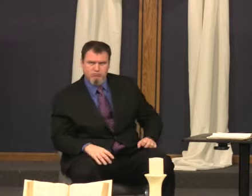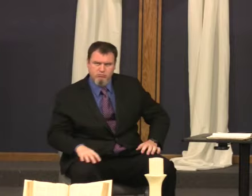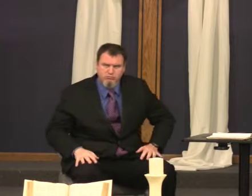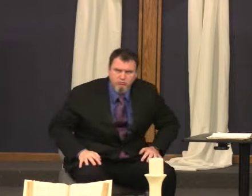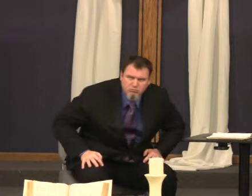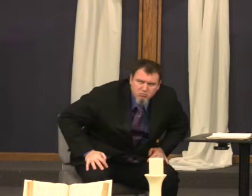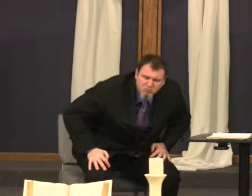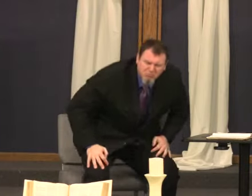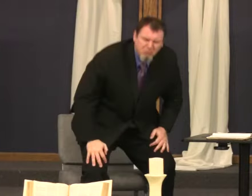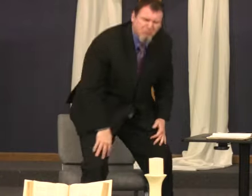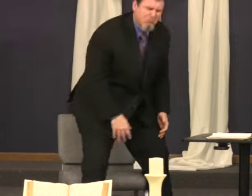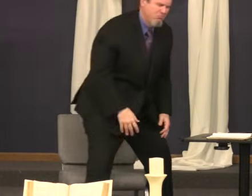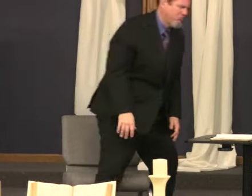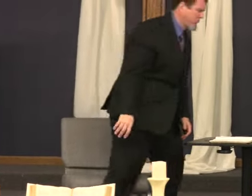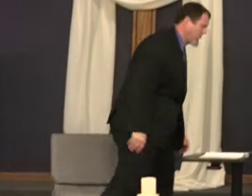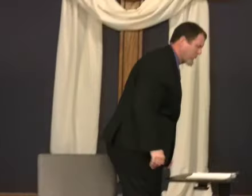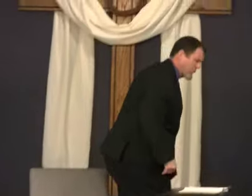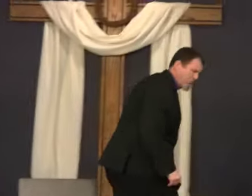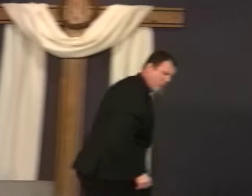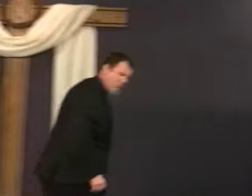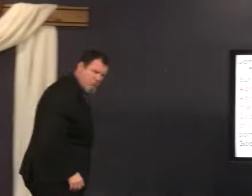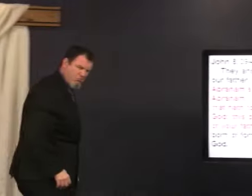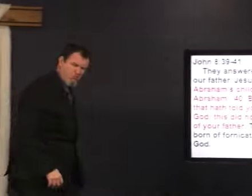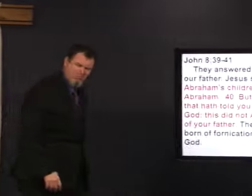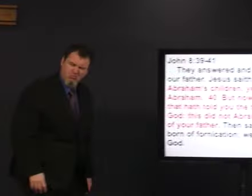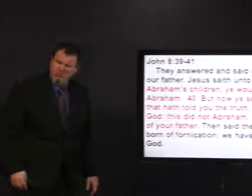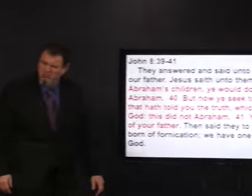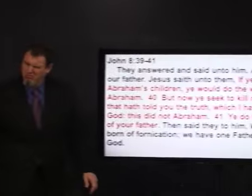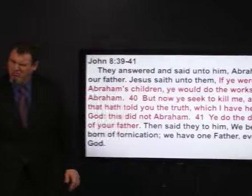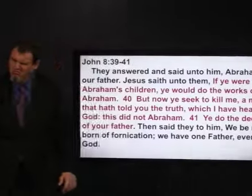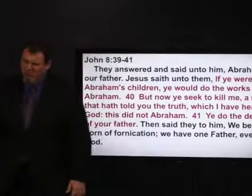doing the works of your father.